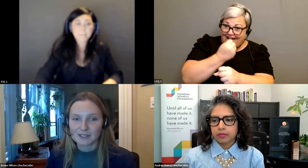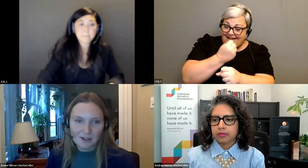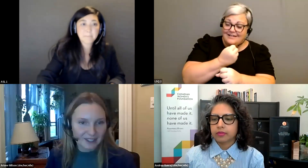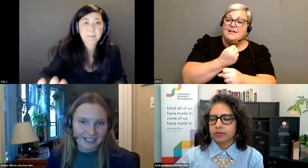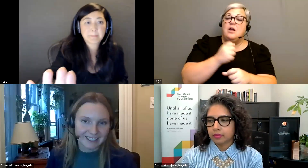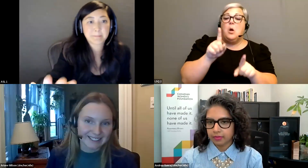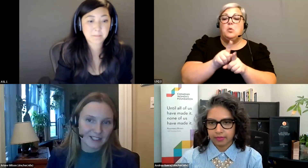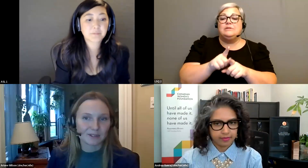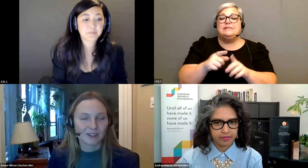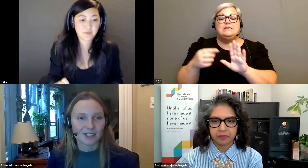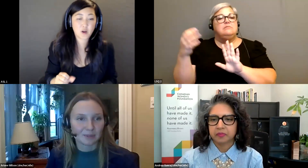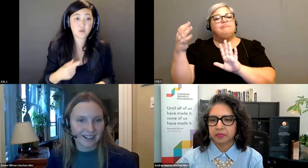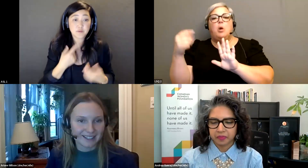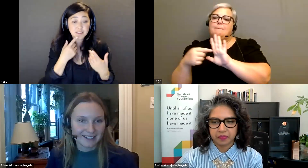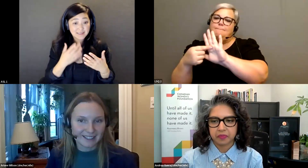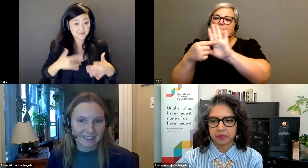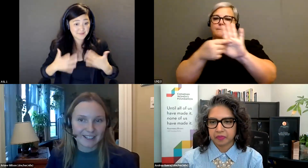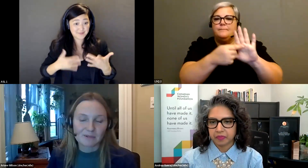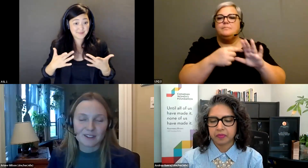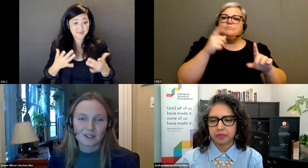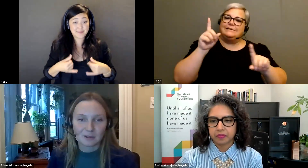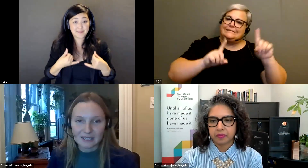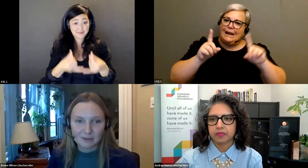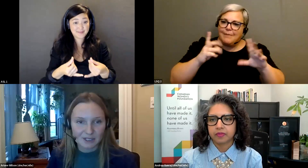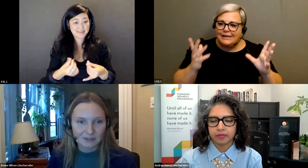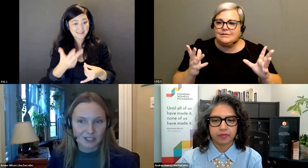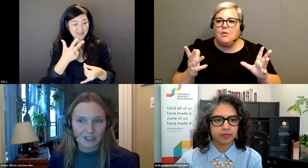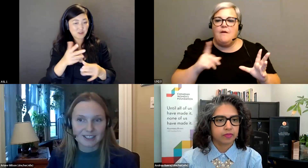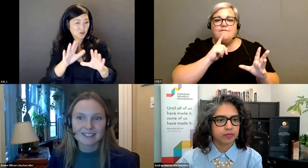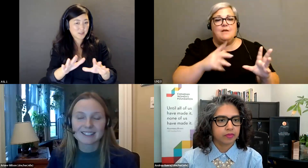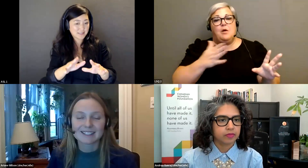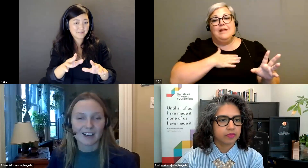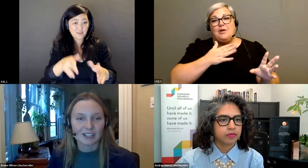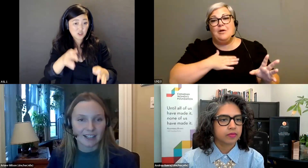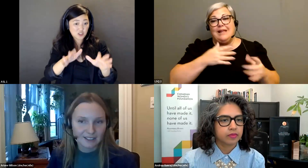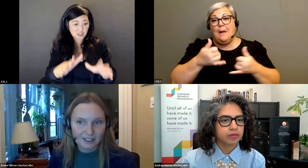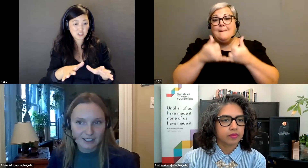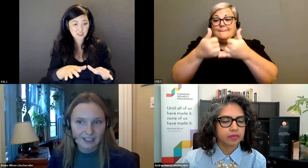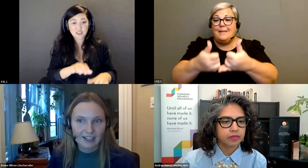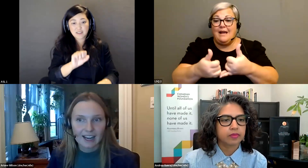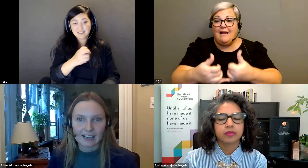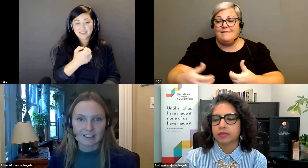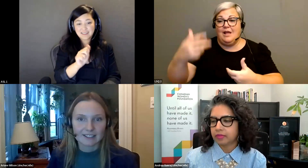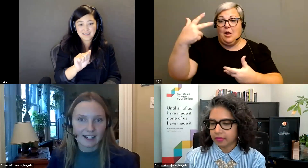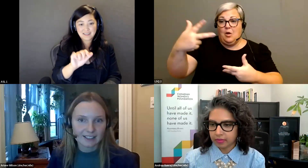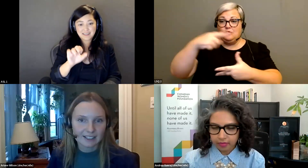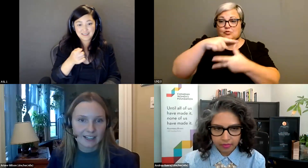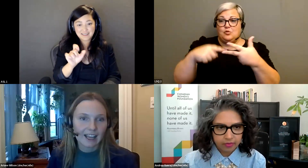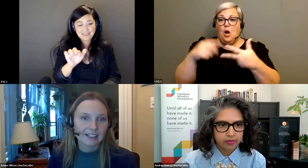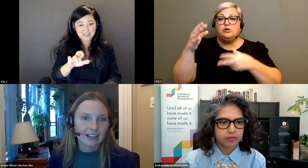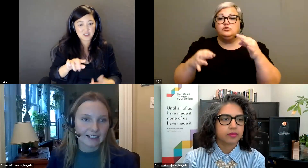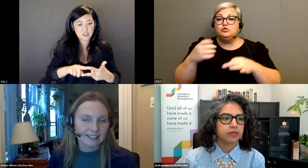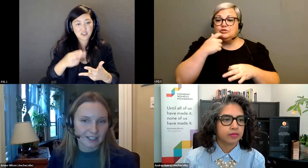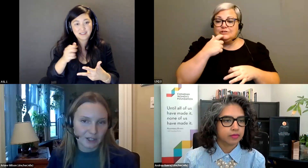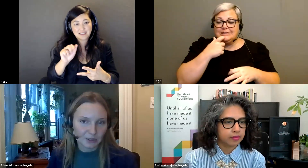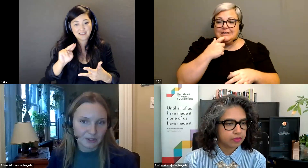are so very excited to launch the prize this year with 3 wonderful judges, Sasha Exeter, Hannah Sung,